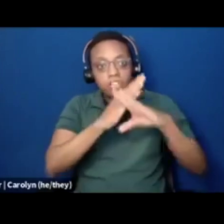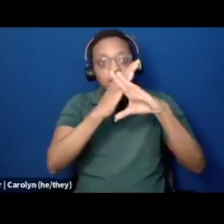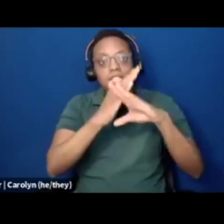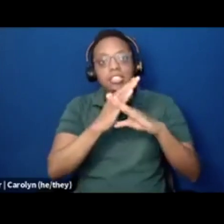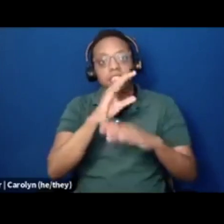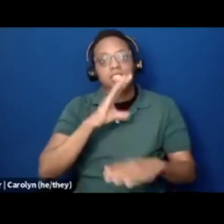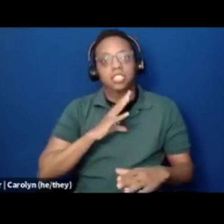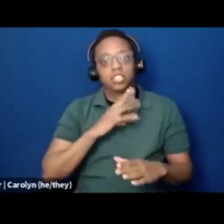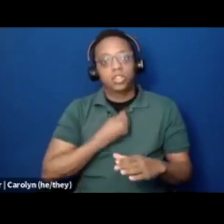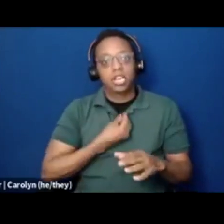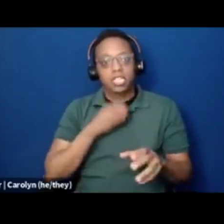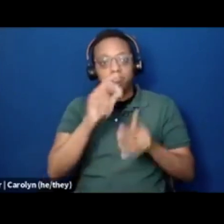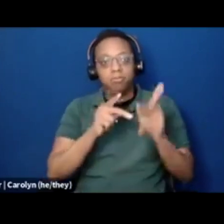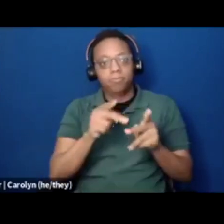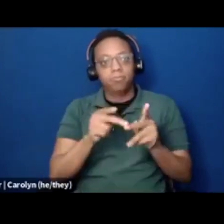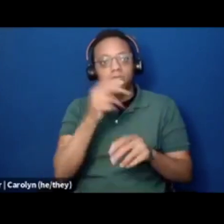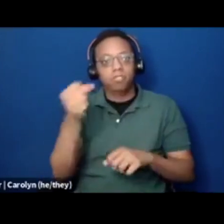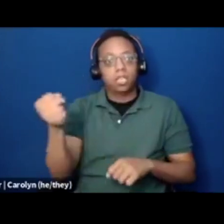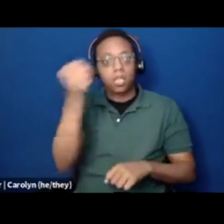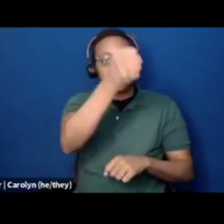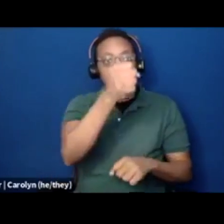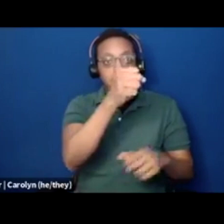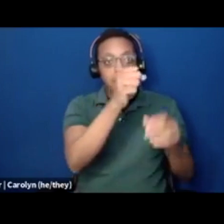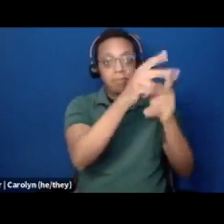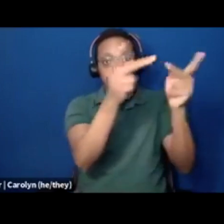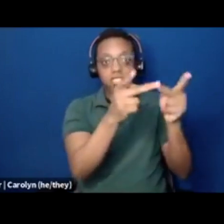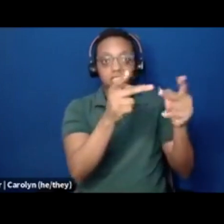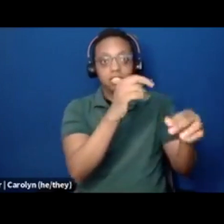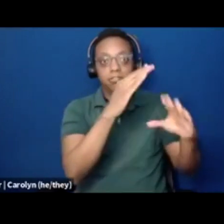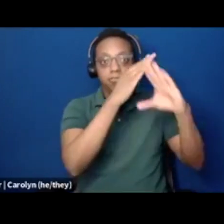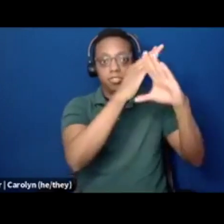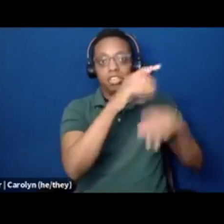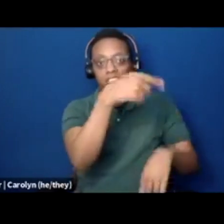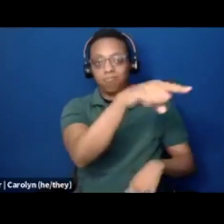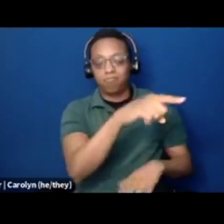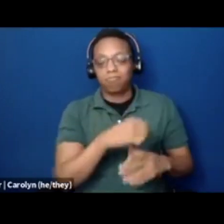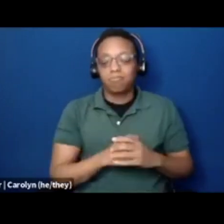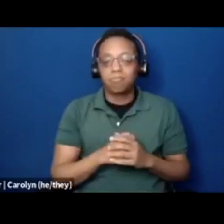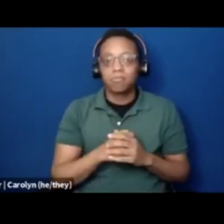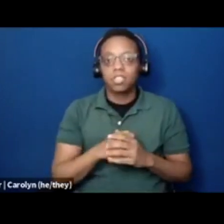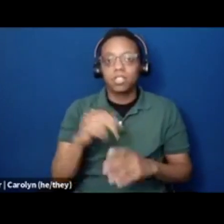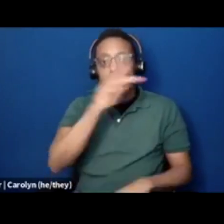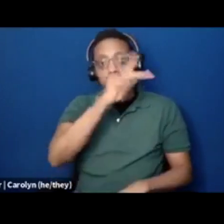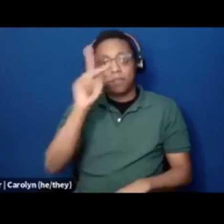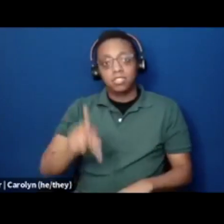In Pittsburgh or Pennsylvania specifically, we have